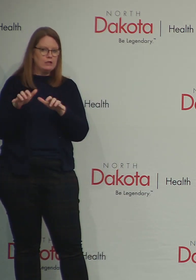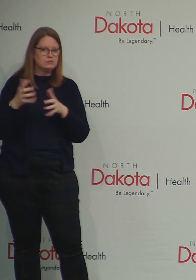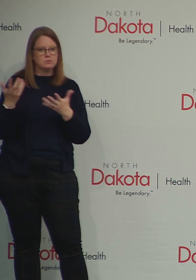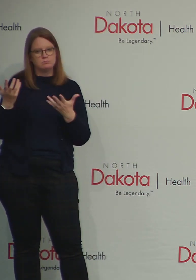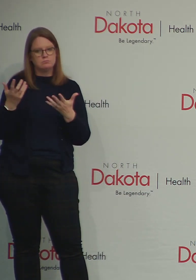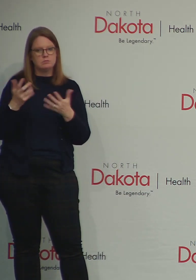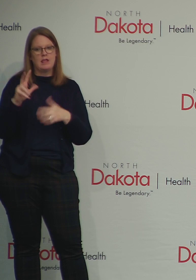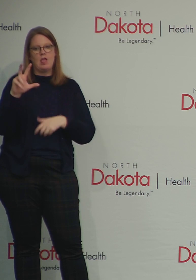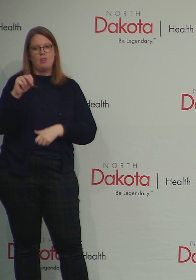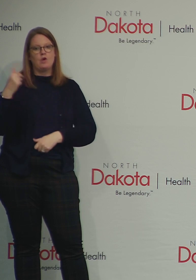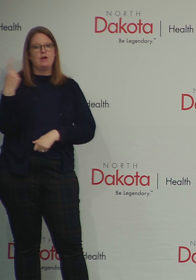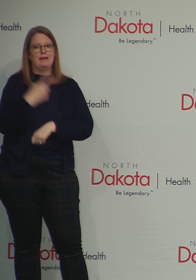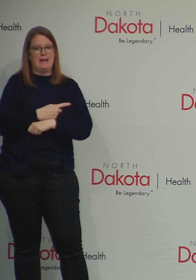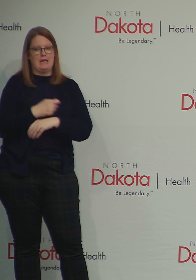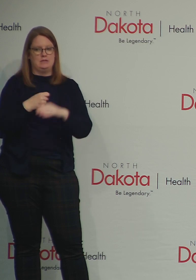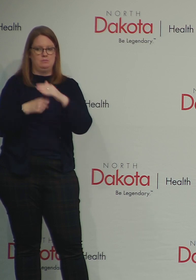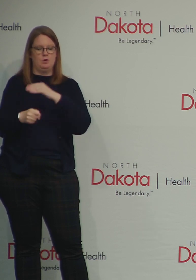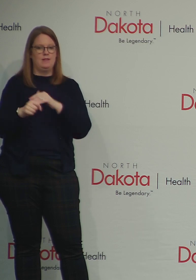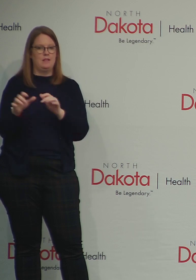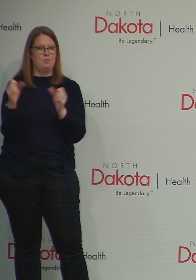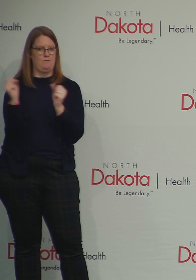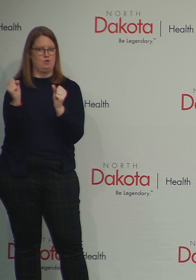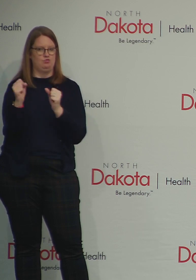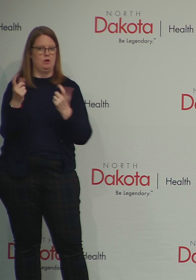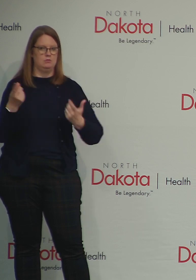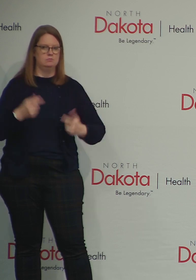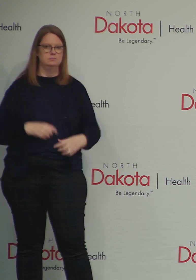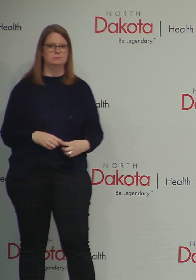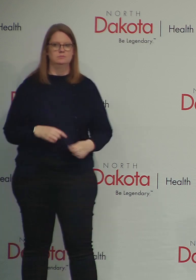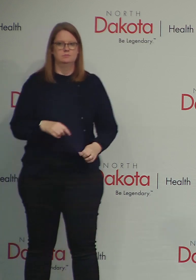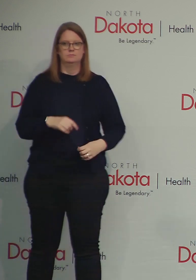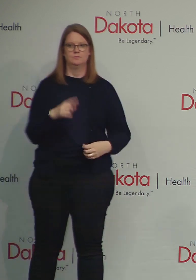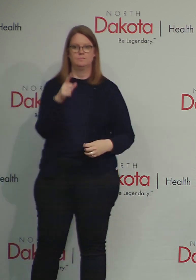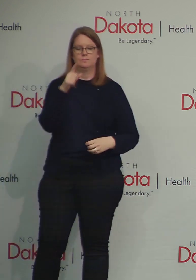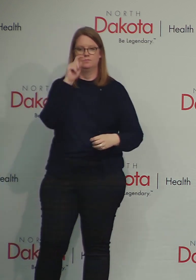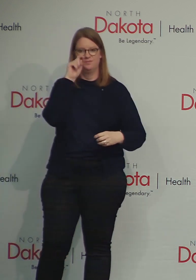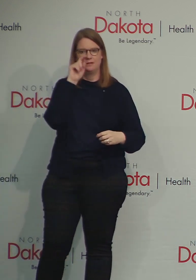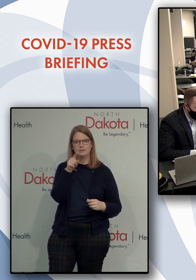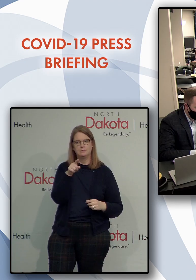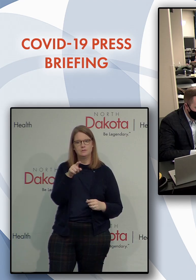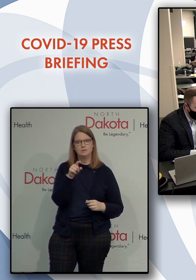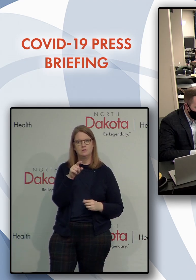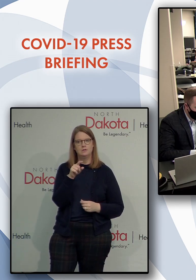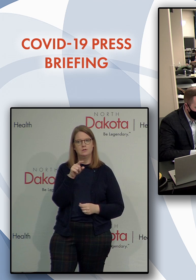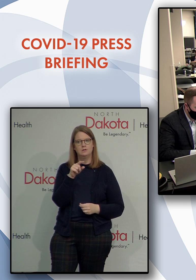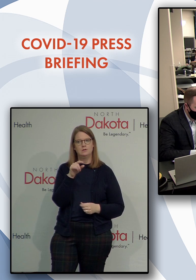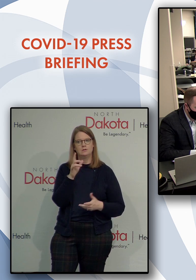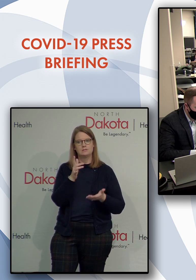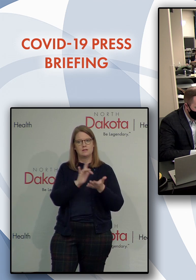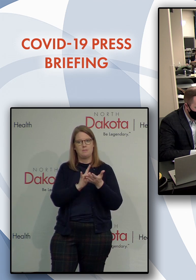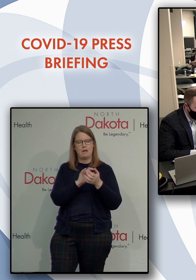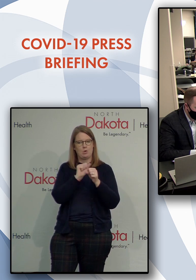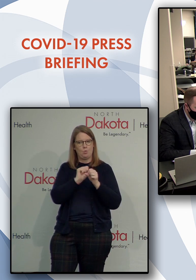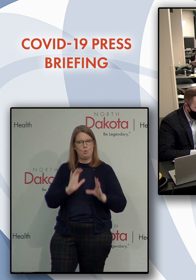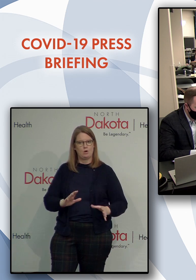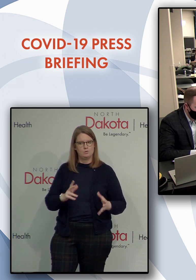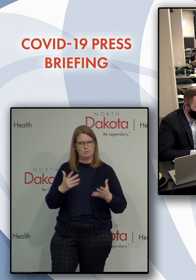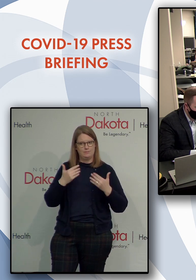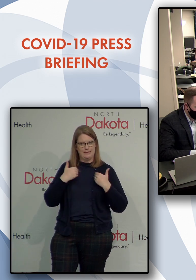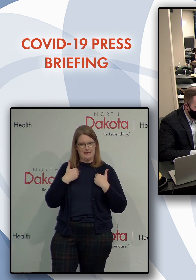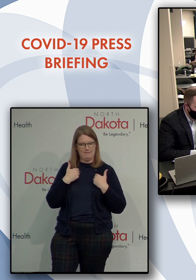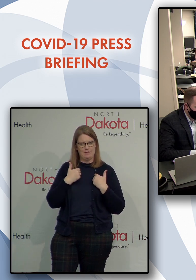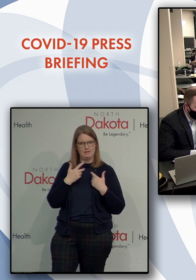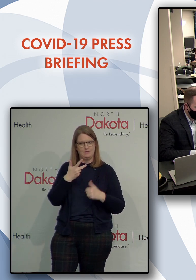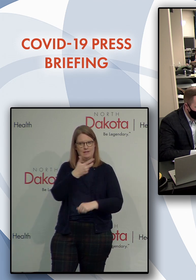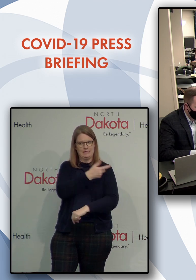has 30 days refrigerator stability. Yep. For the medical workers that will be receiving the vaccine,